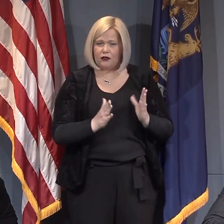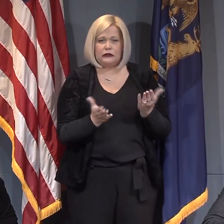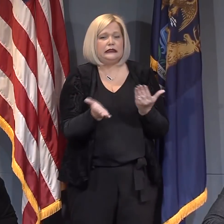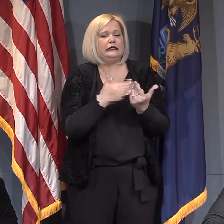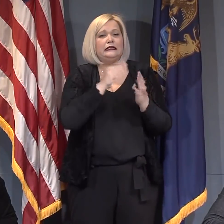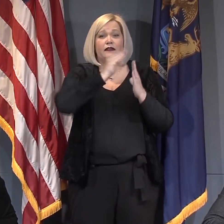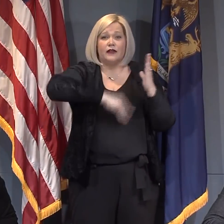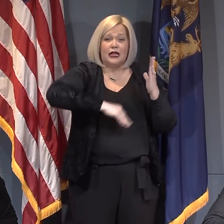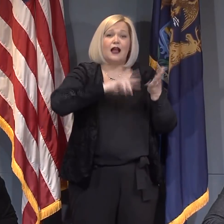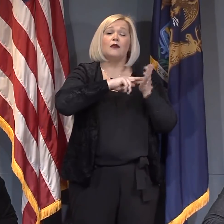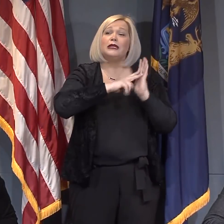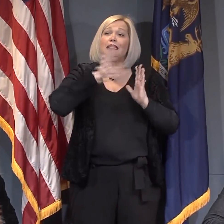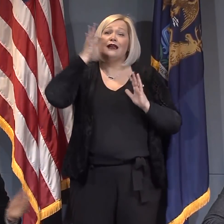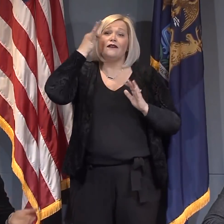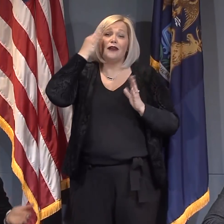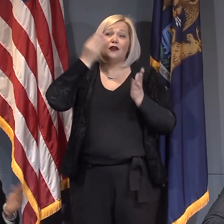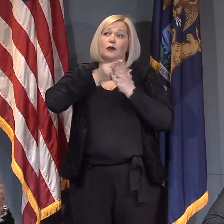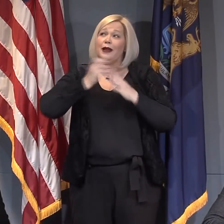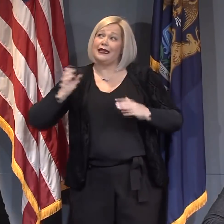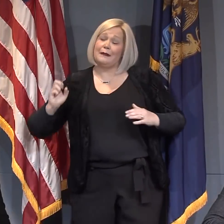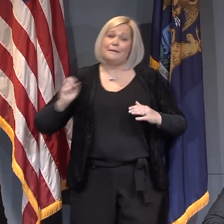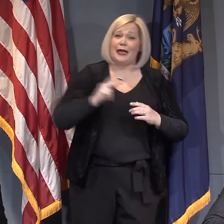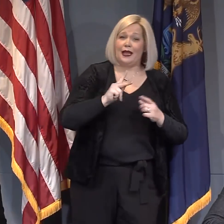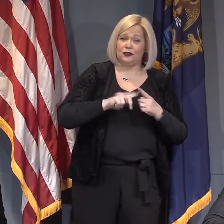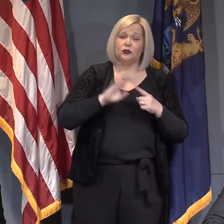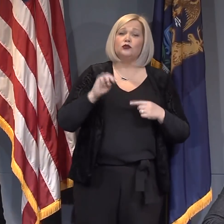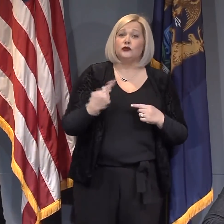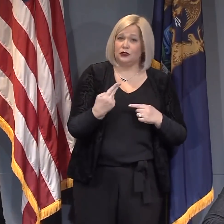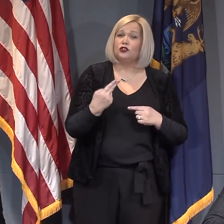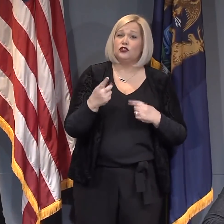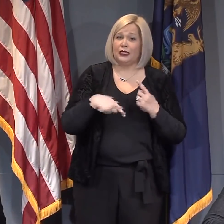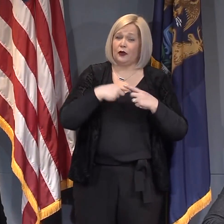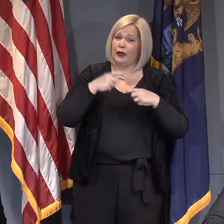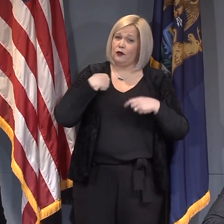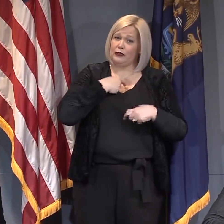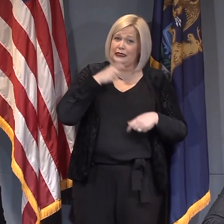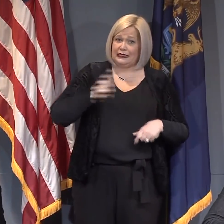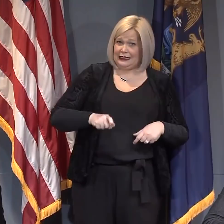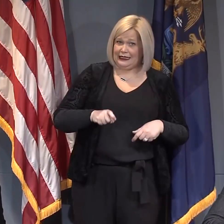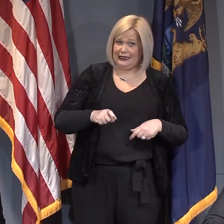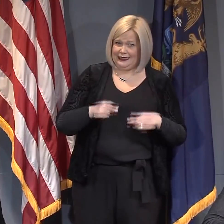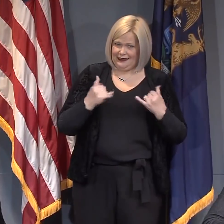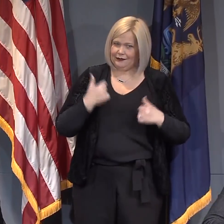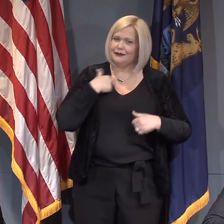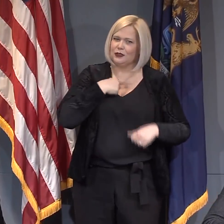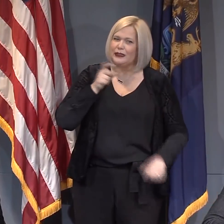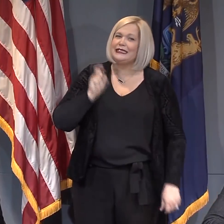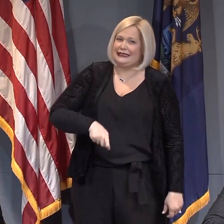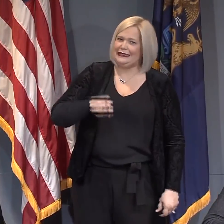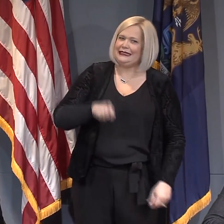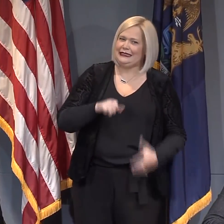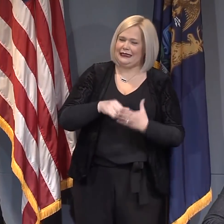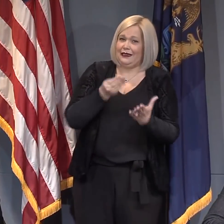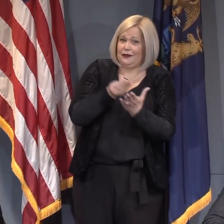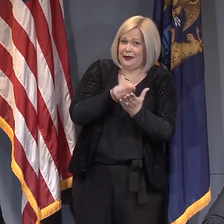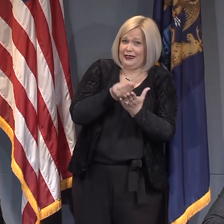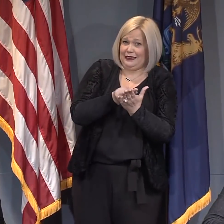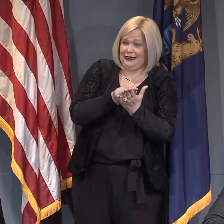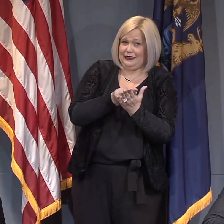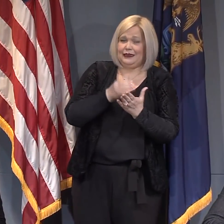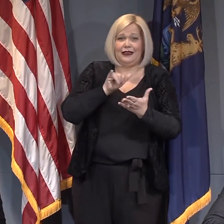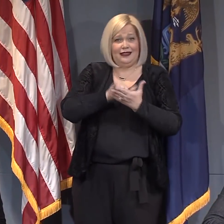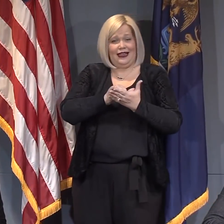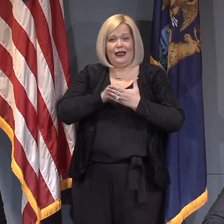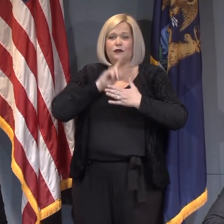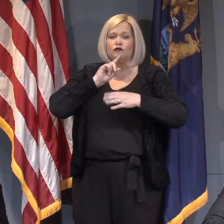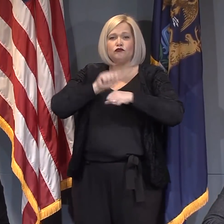way to make sure that our federal tax dollars come back into our state when we need them, and we need them. The census count directly